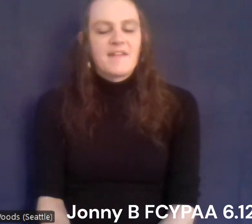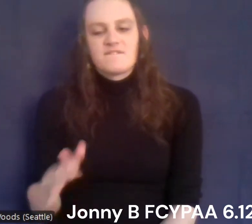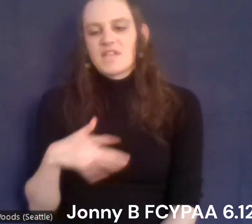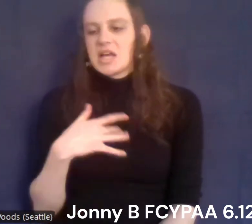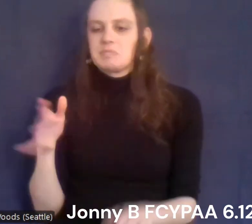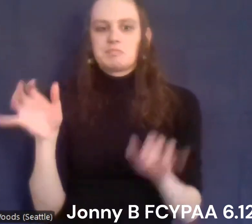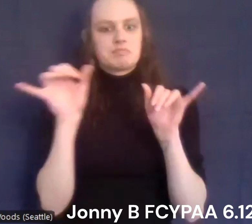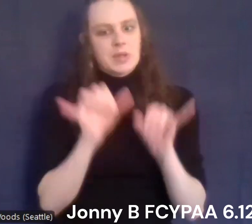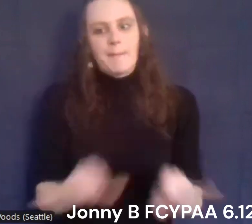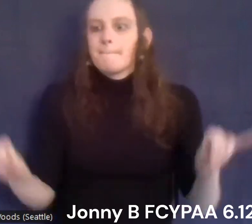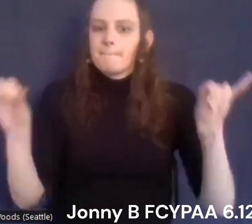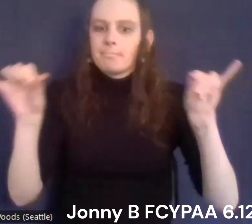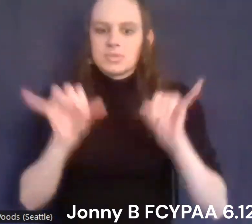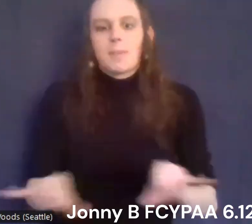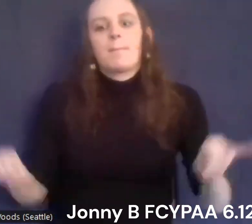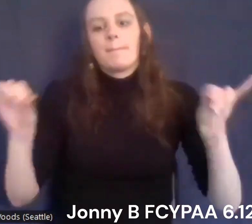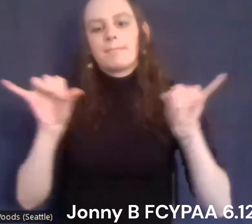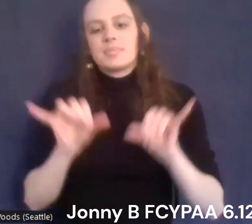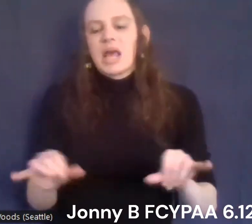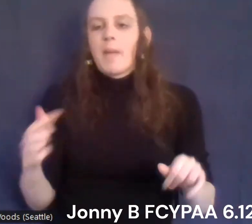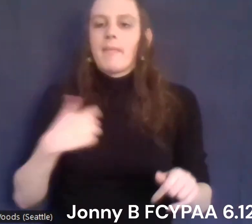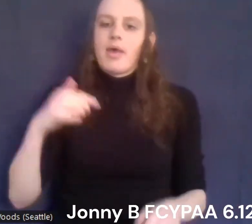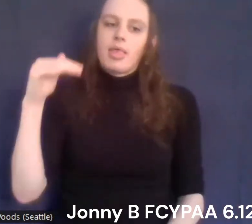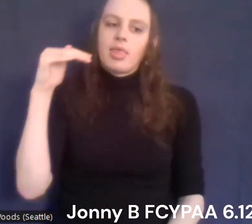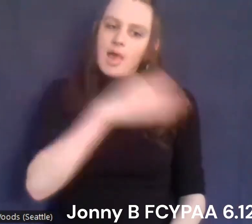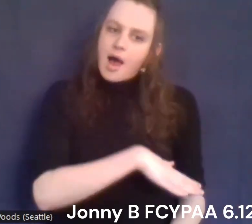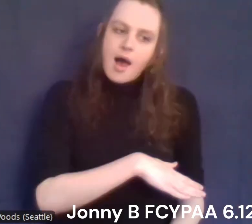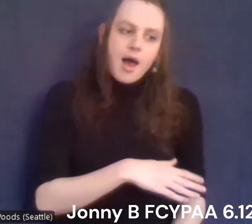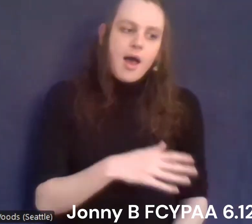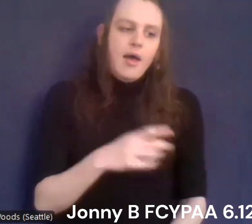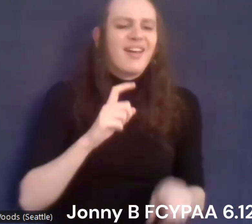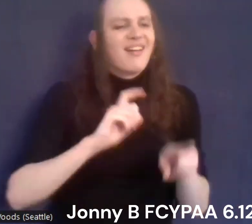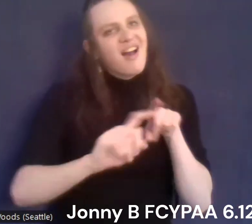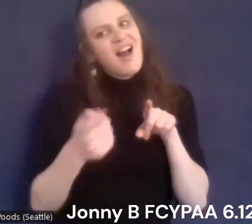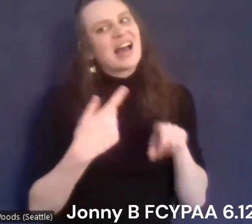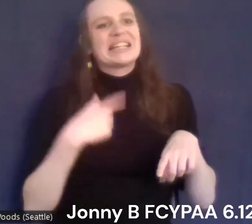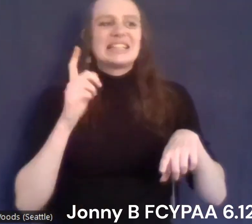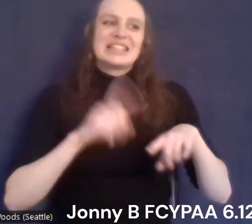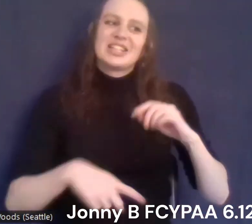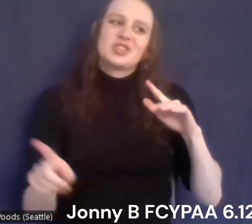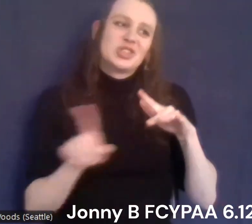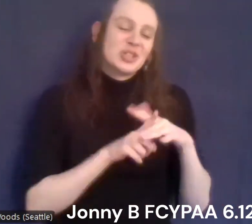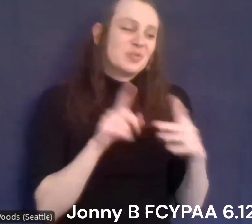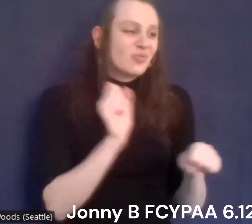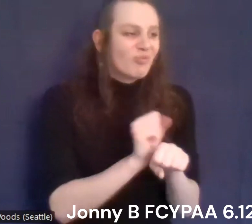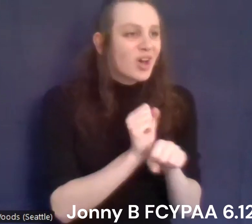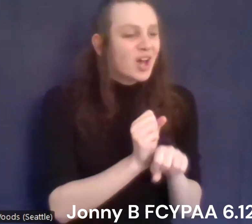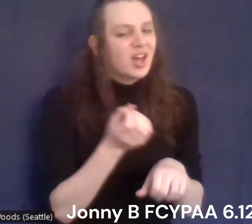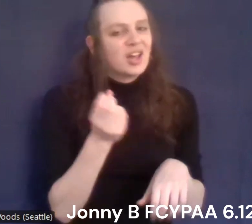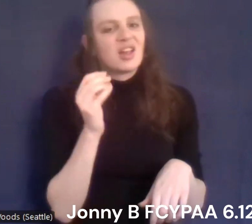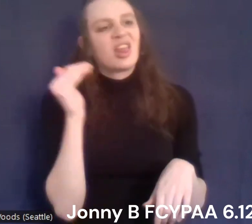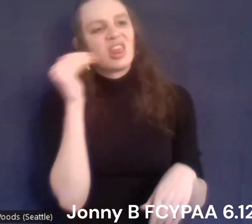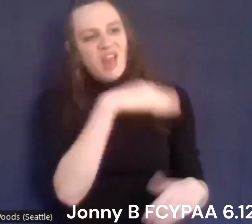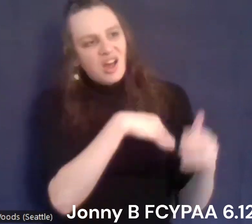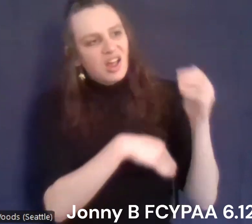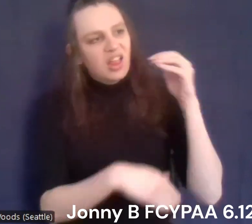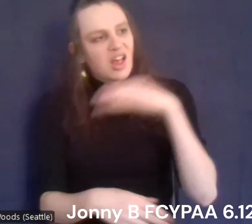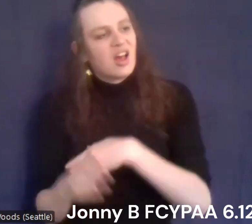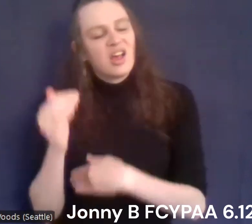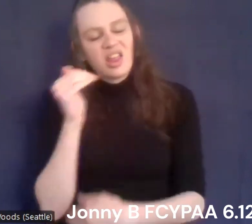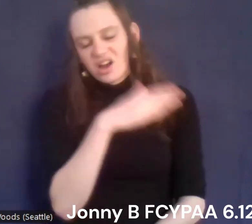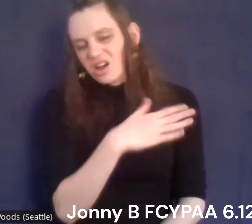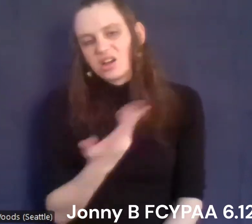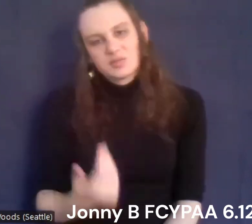It was coming up with a lie as to why I'm not coming in, or carrying on with the lie that I had